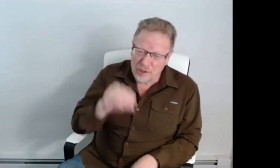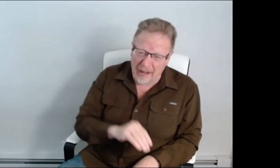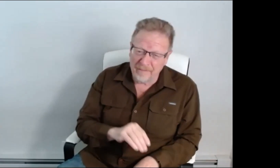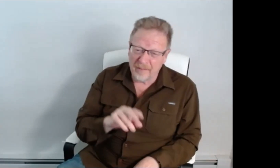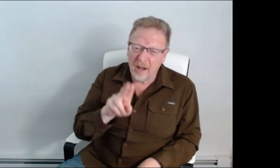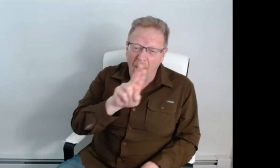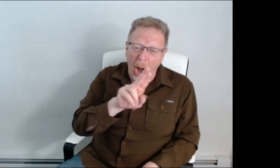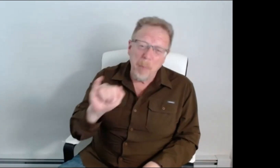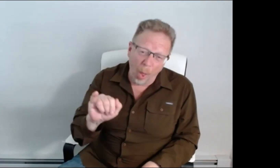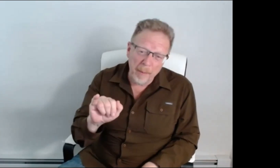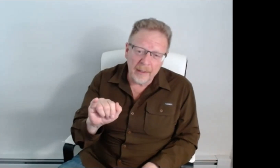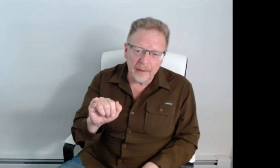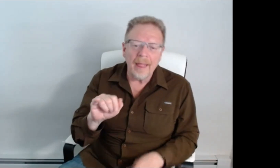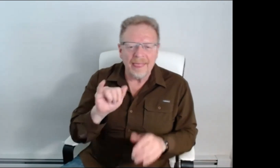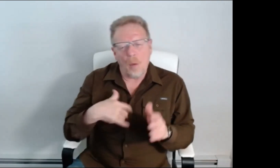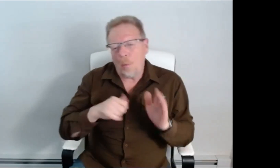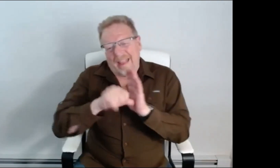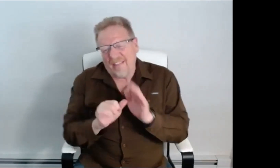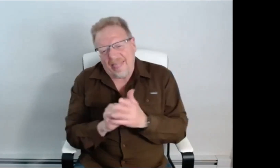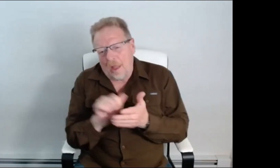all. Jane, does that answer your question?